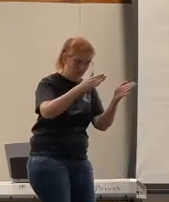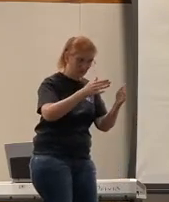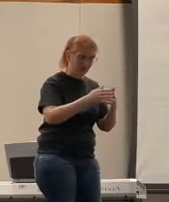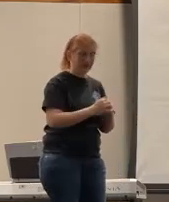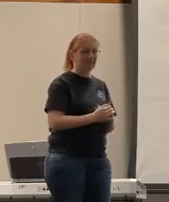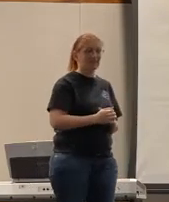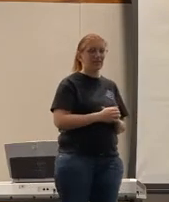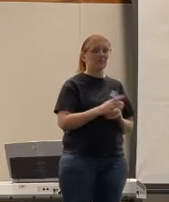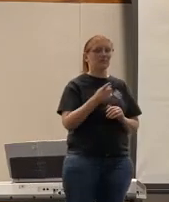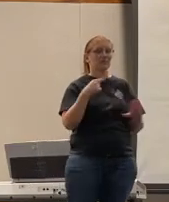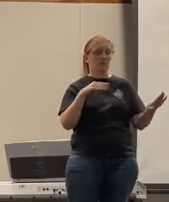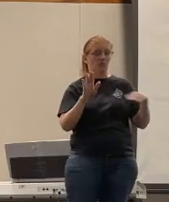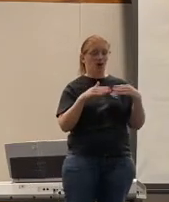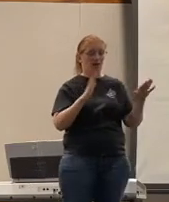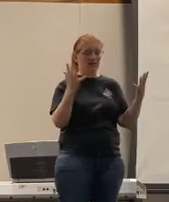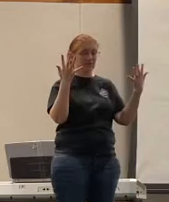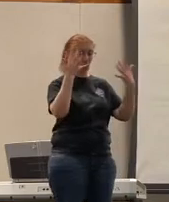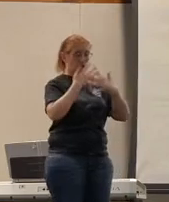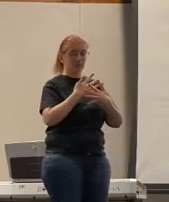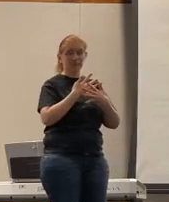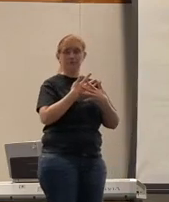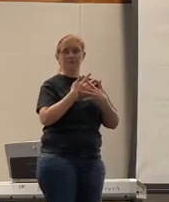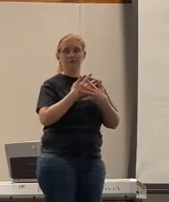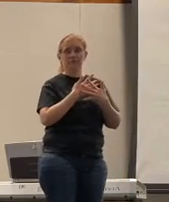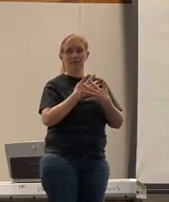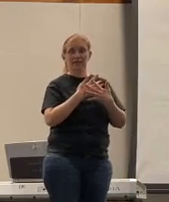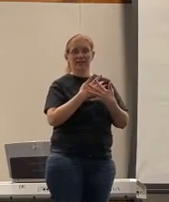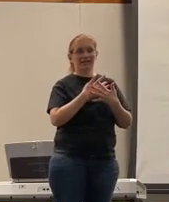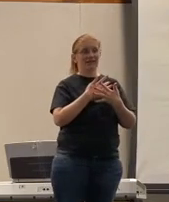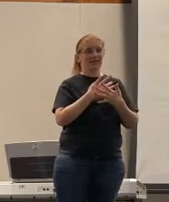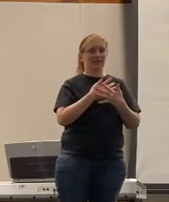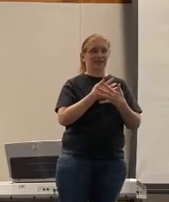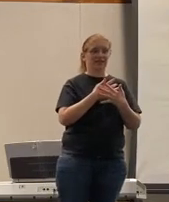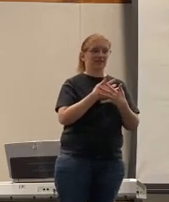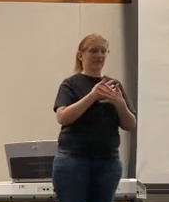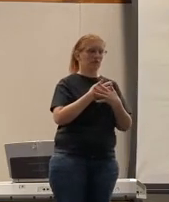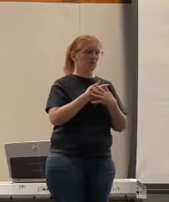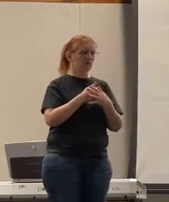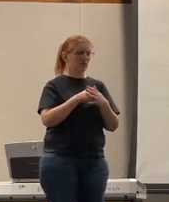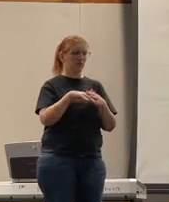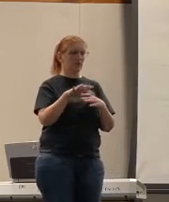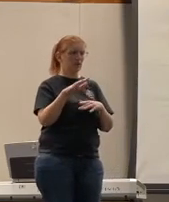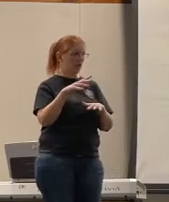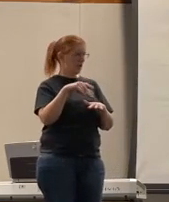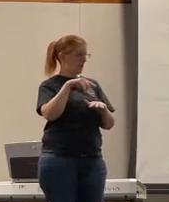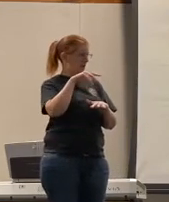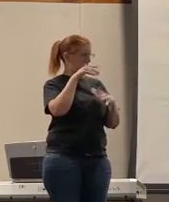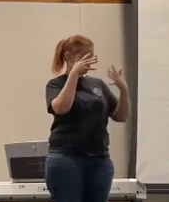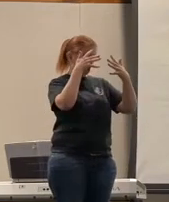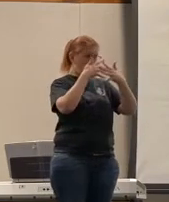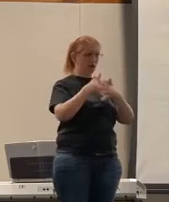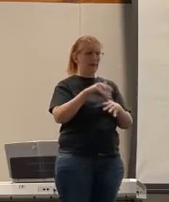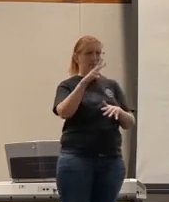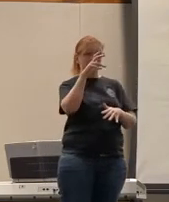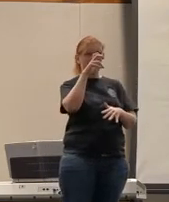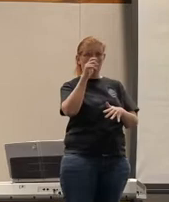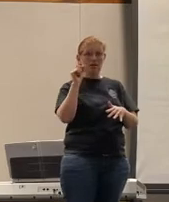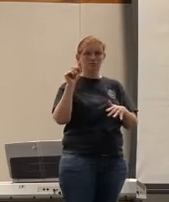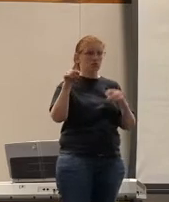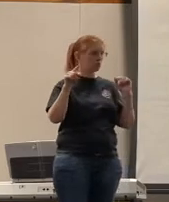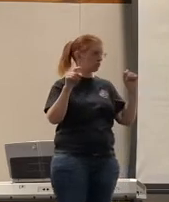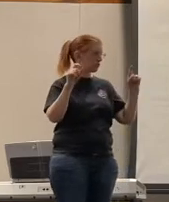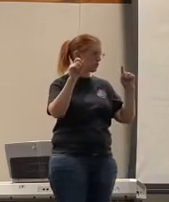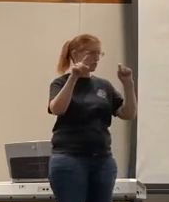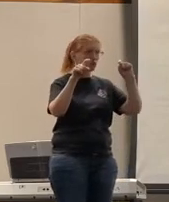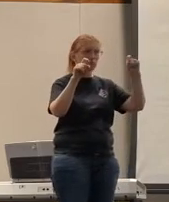walk down that dirt road at night, man, there were fireflies and lightning bugs everywhere, you remember? And so I look at John and say,